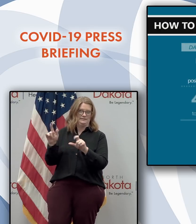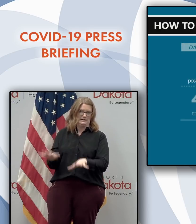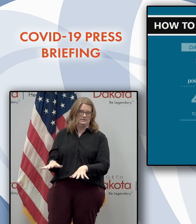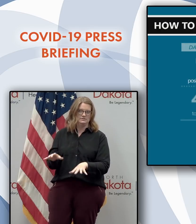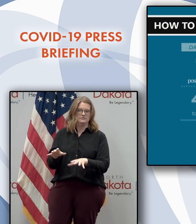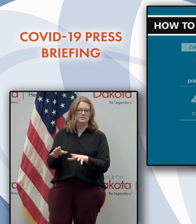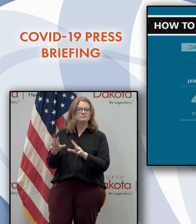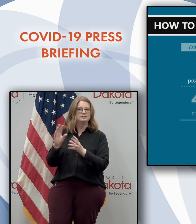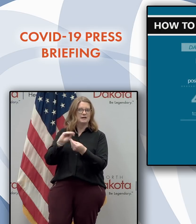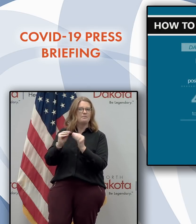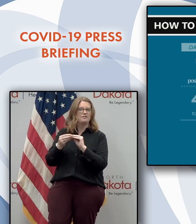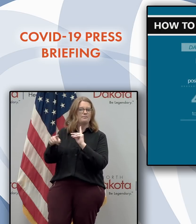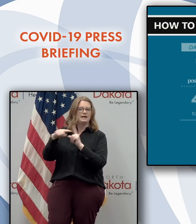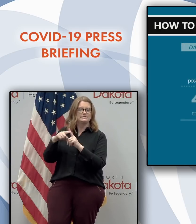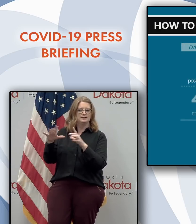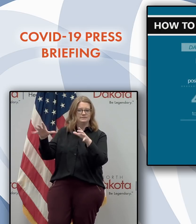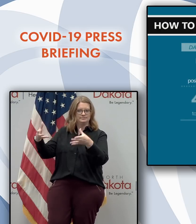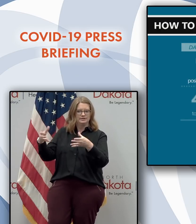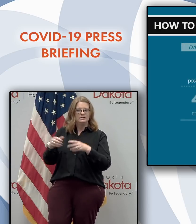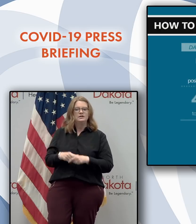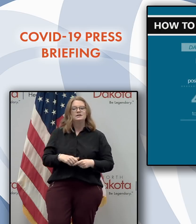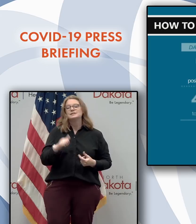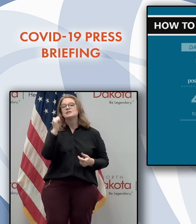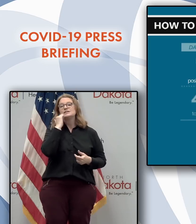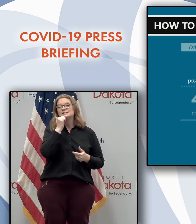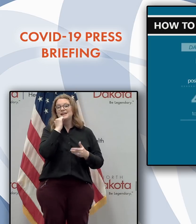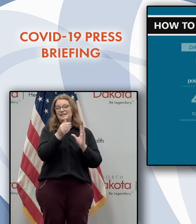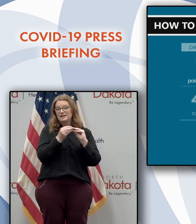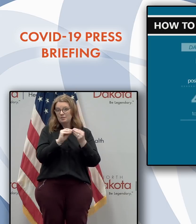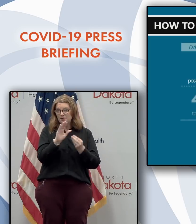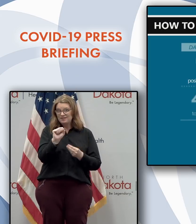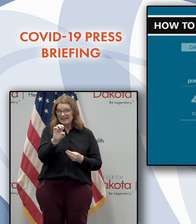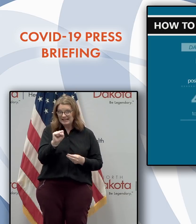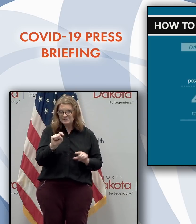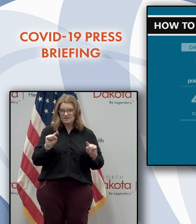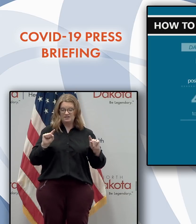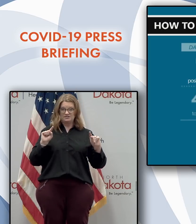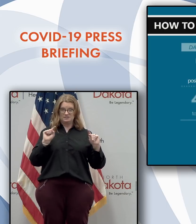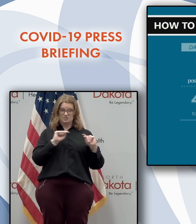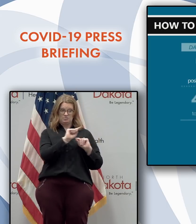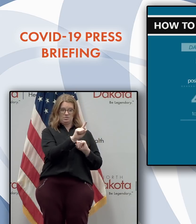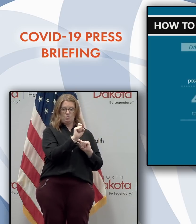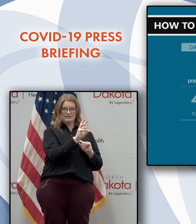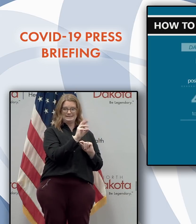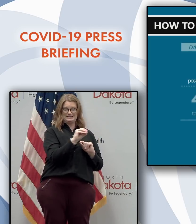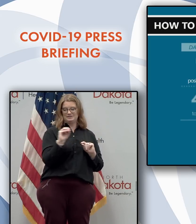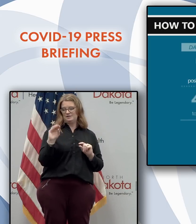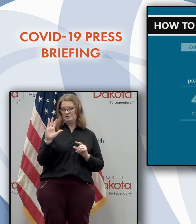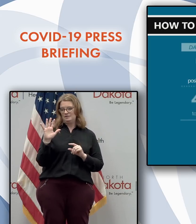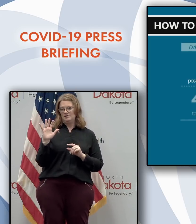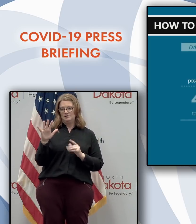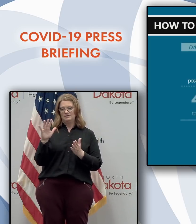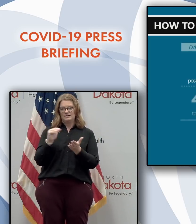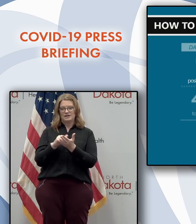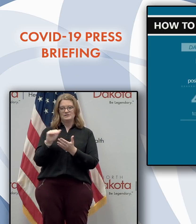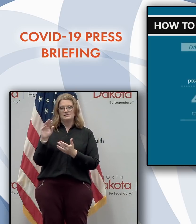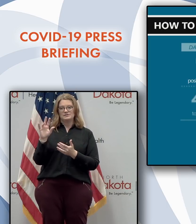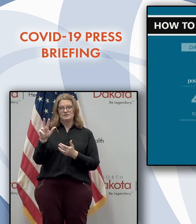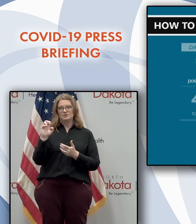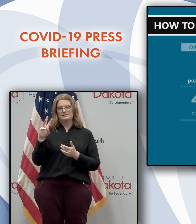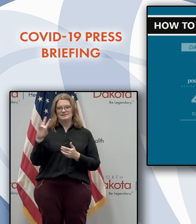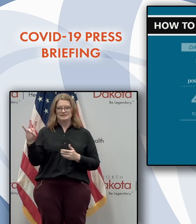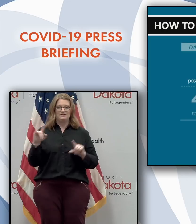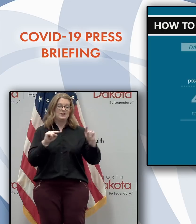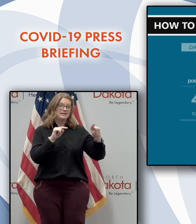is the daily cases that we have each day. In this case, which represents a chunk of Monday's